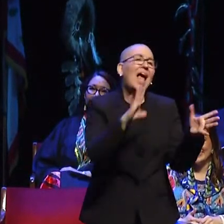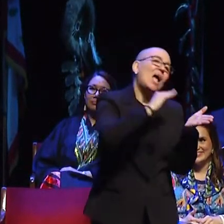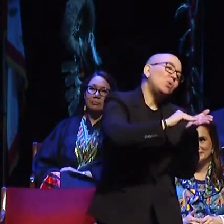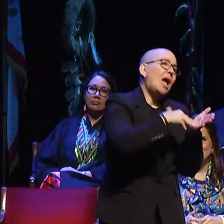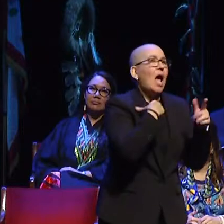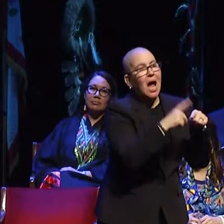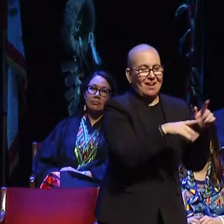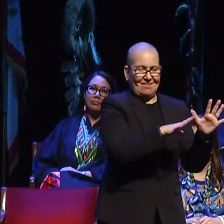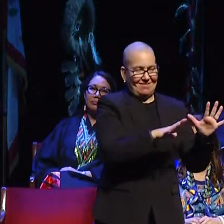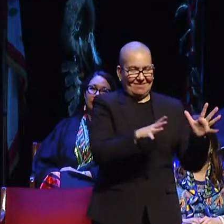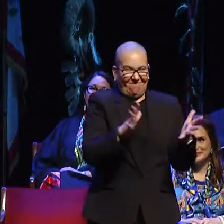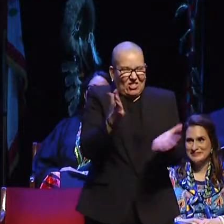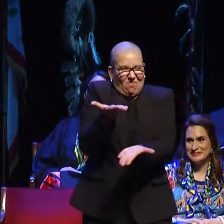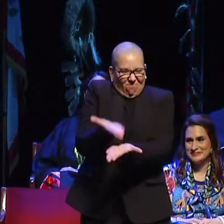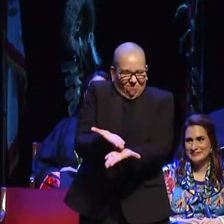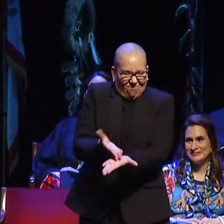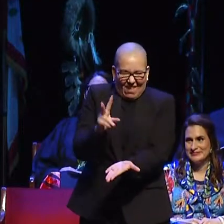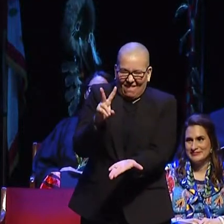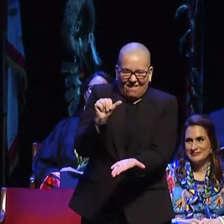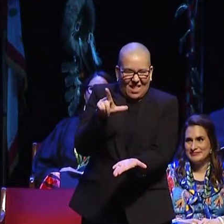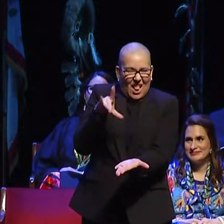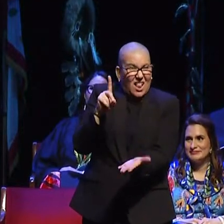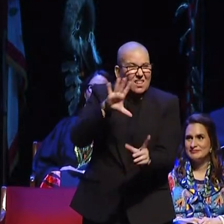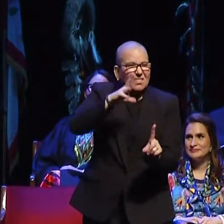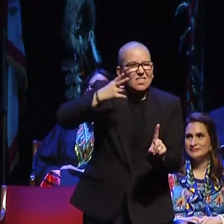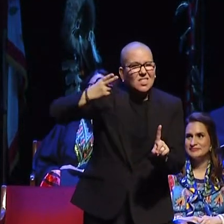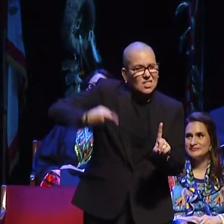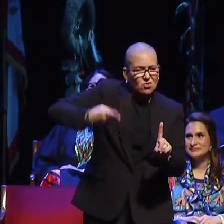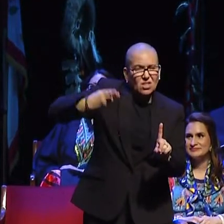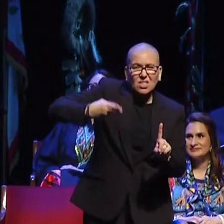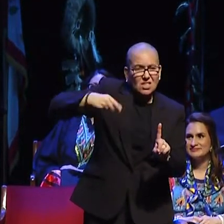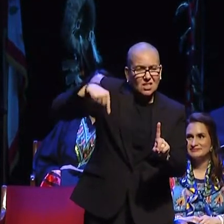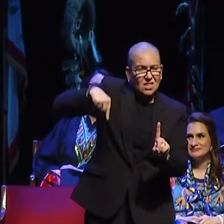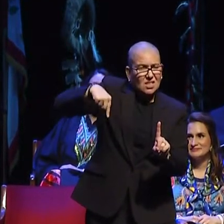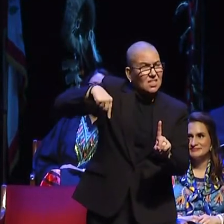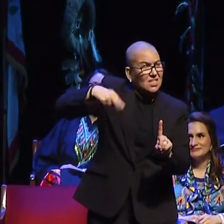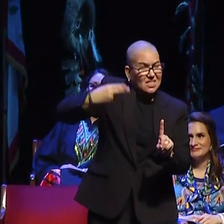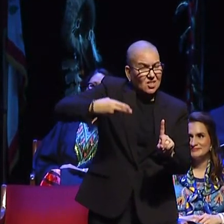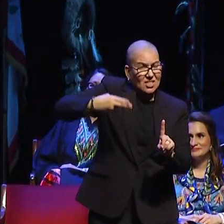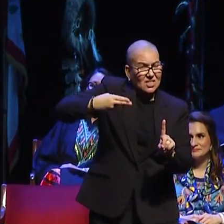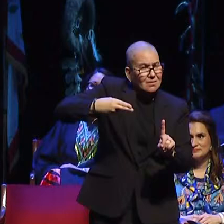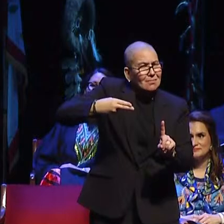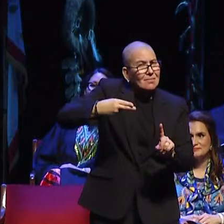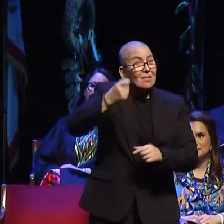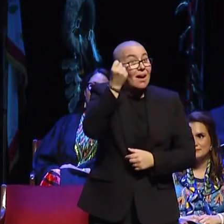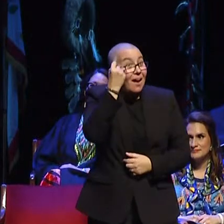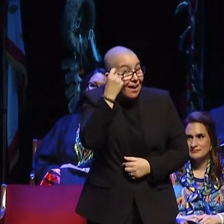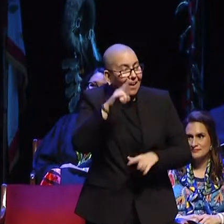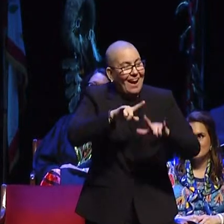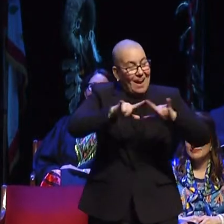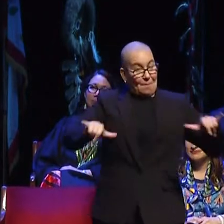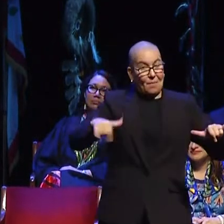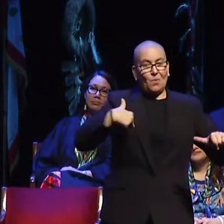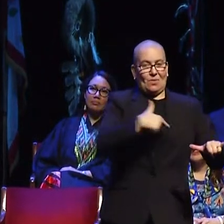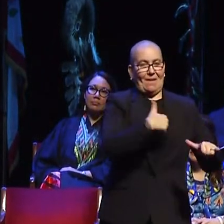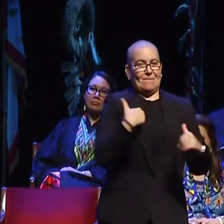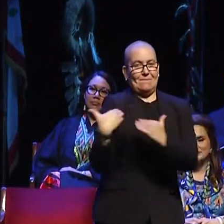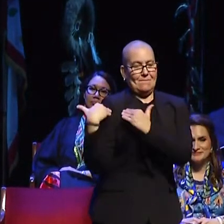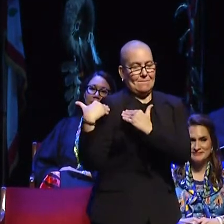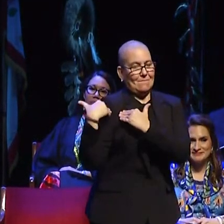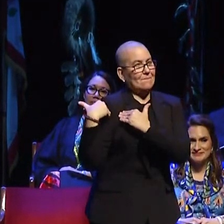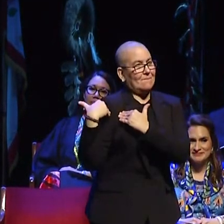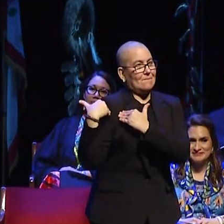We've been given a historic opportunity, which comes with a responsibility to not miss it. Our mandate and our mission are